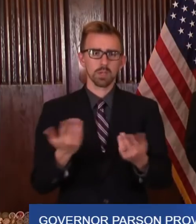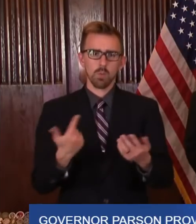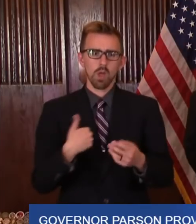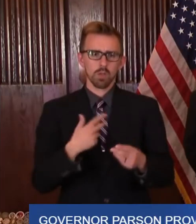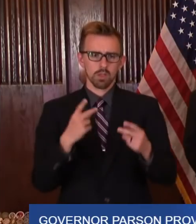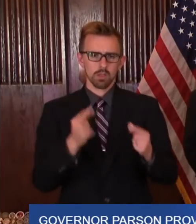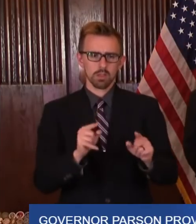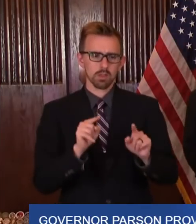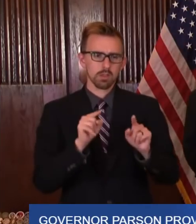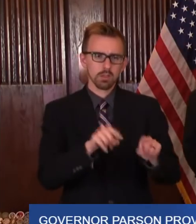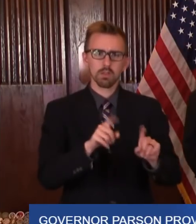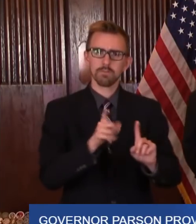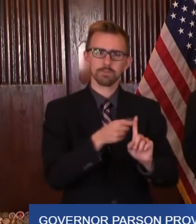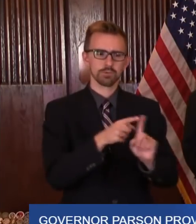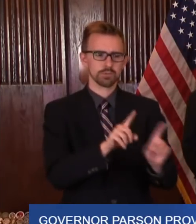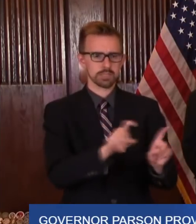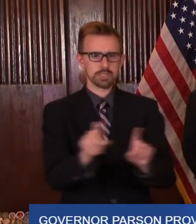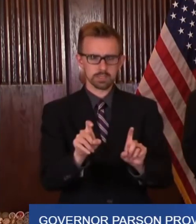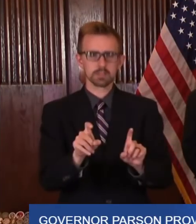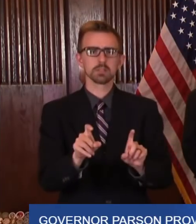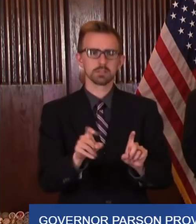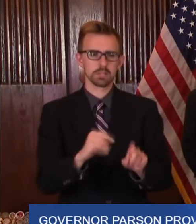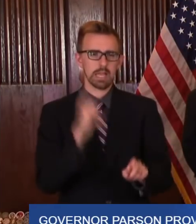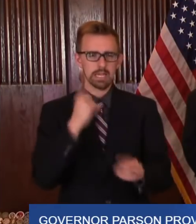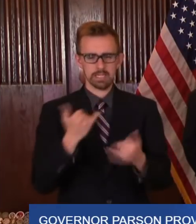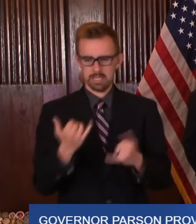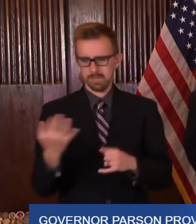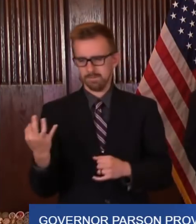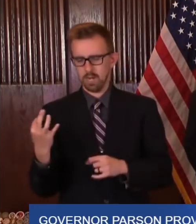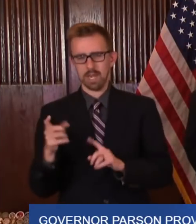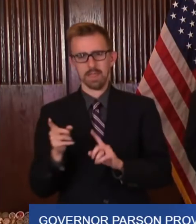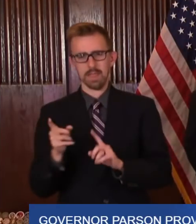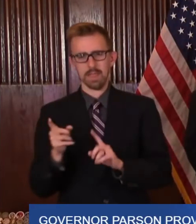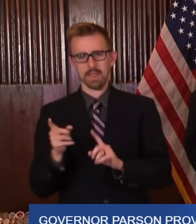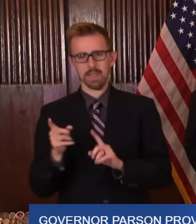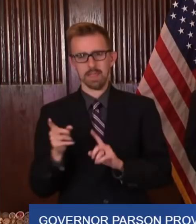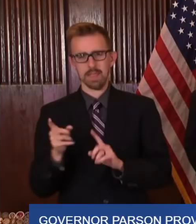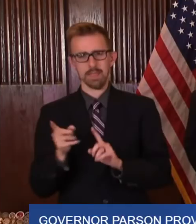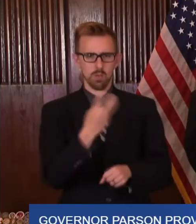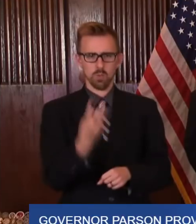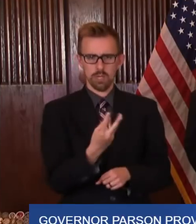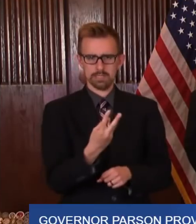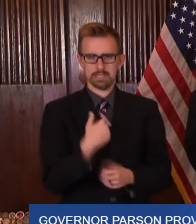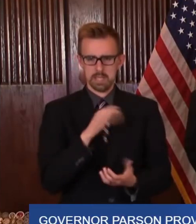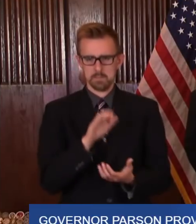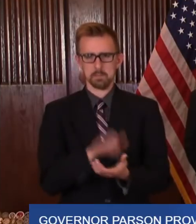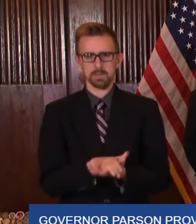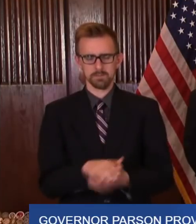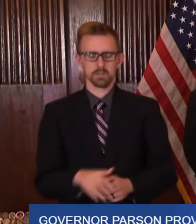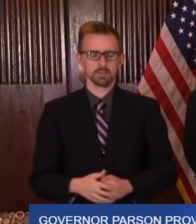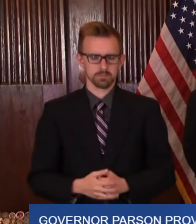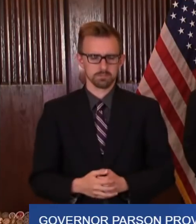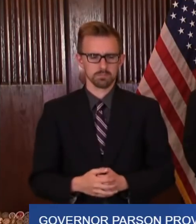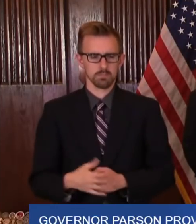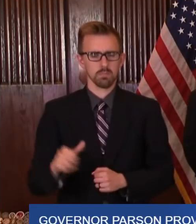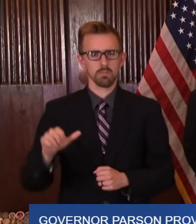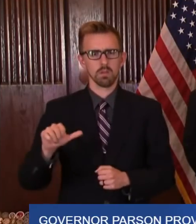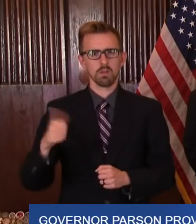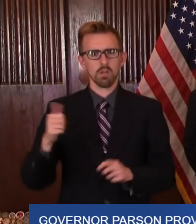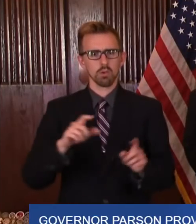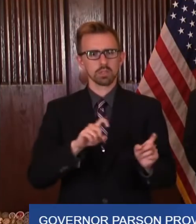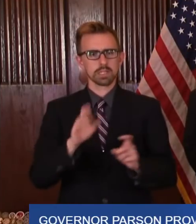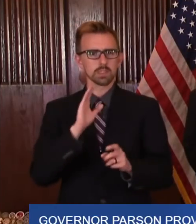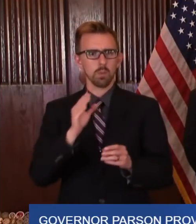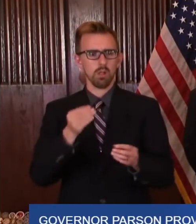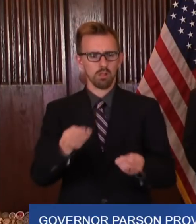went in and did some initial testing. I think today's Friday. The first testing we got back on Wednesday, I believe. We have another set of testing